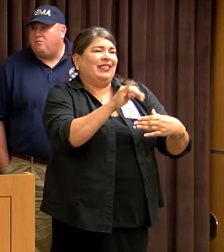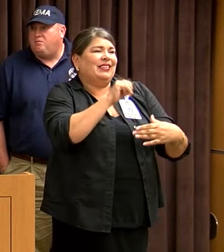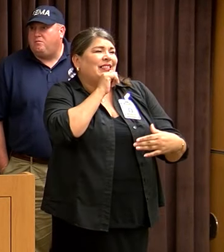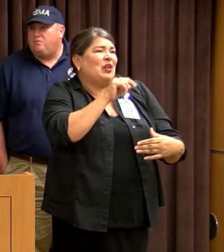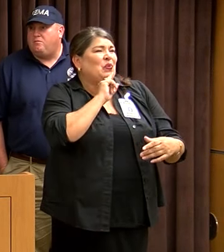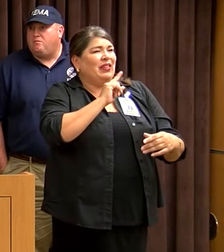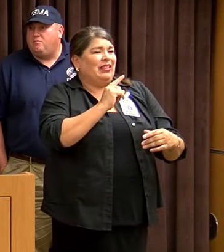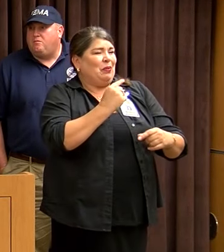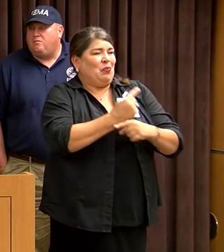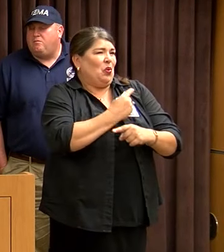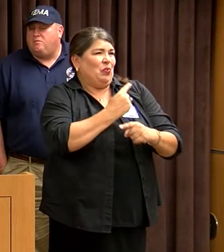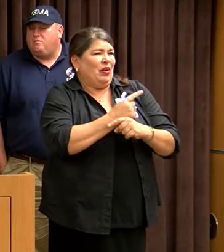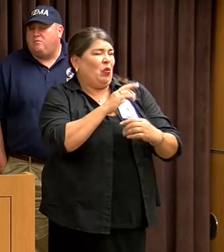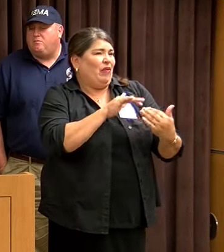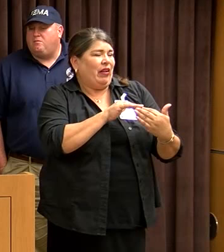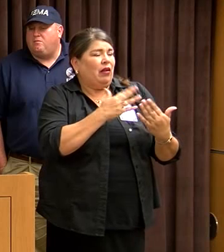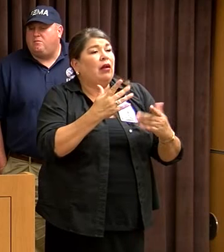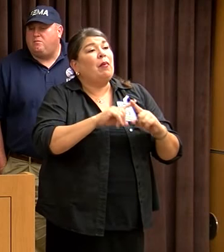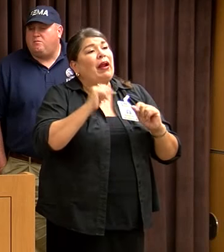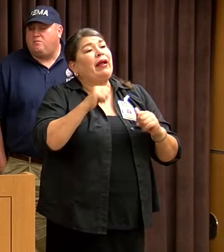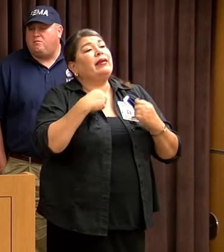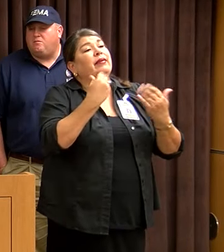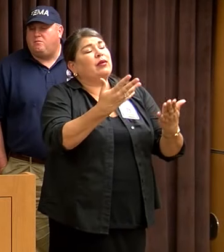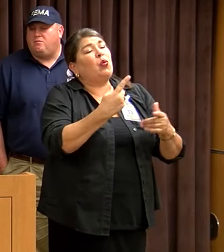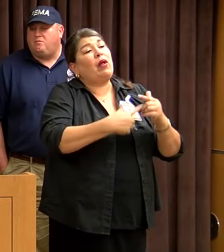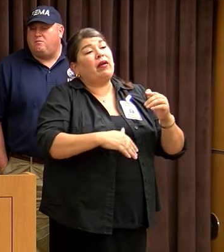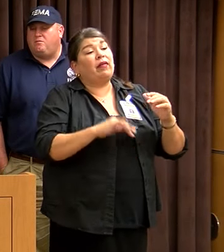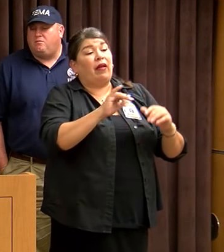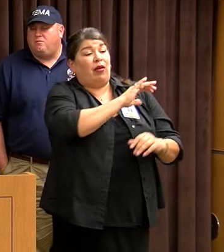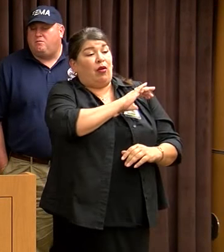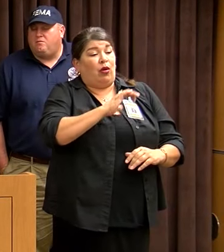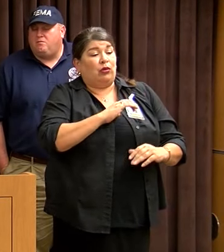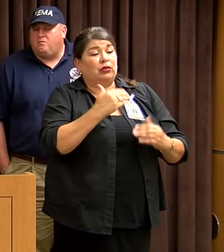or appropriate, but I can tell you what the congressional limit is, and that's